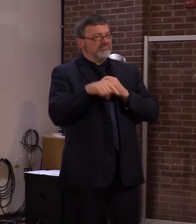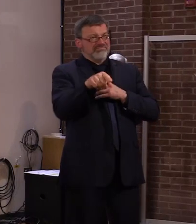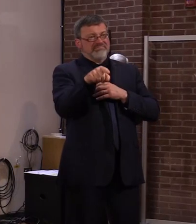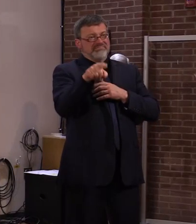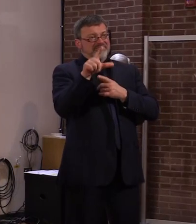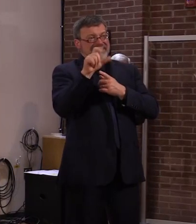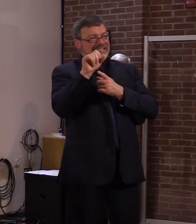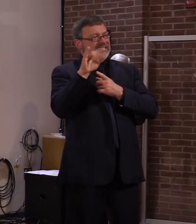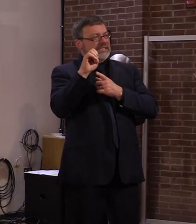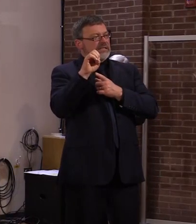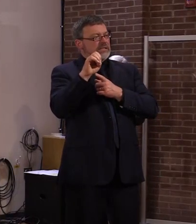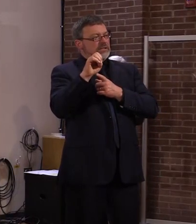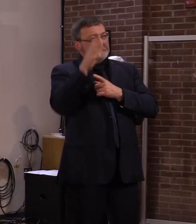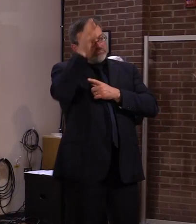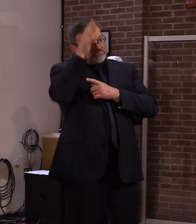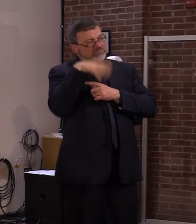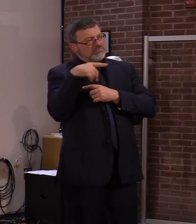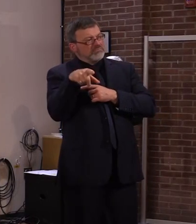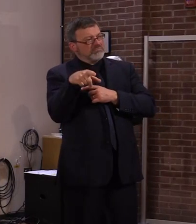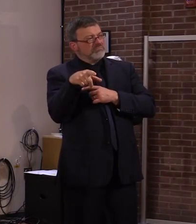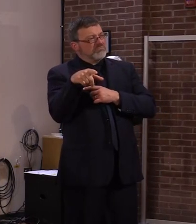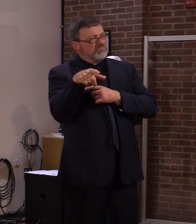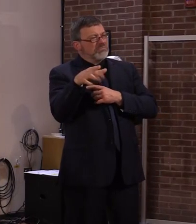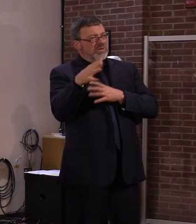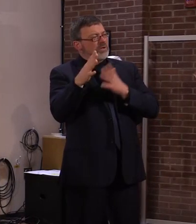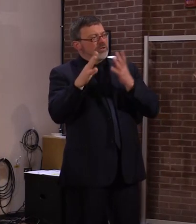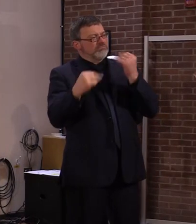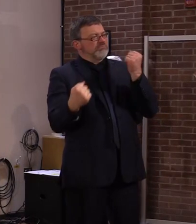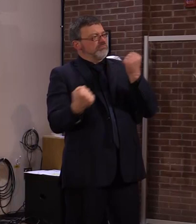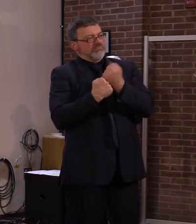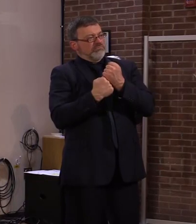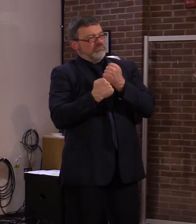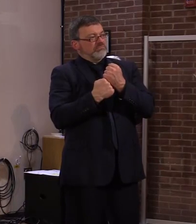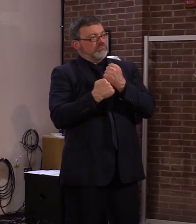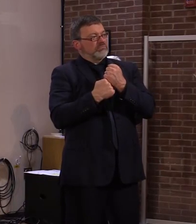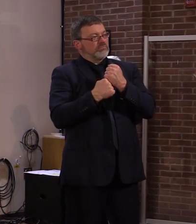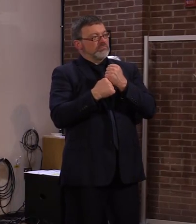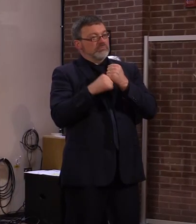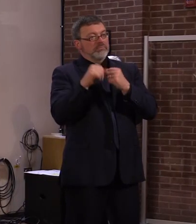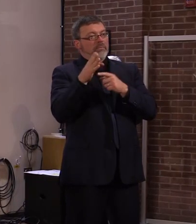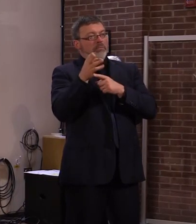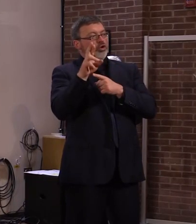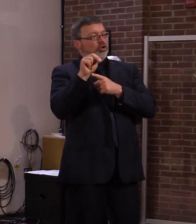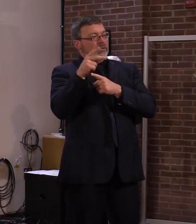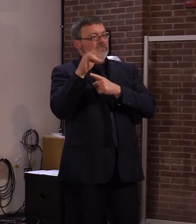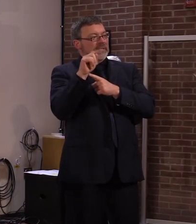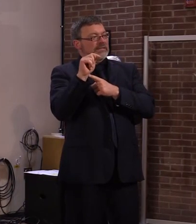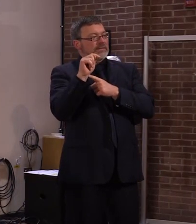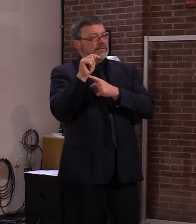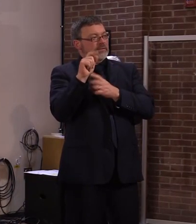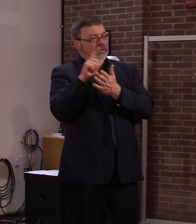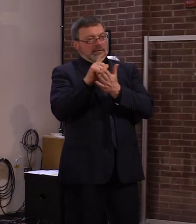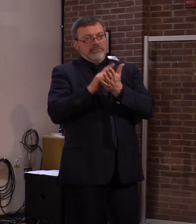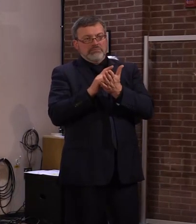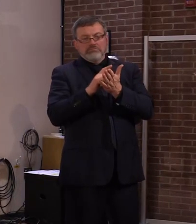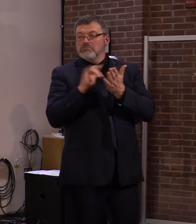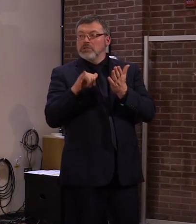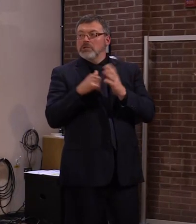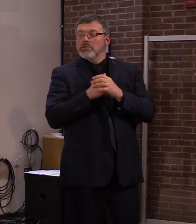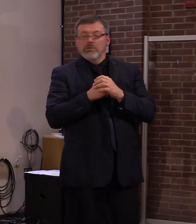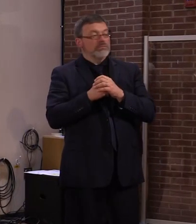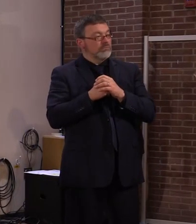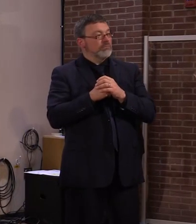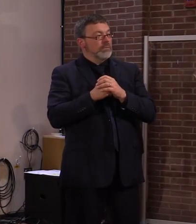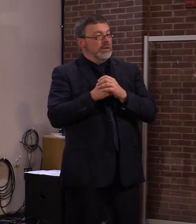many who advocated for this burn pit legislation. And that's why we signed it, because this is